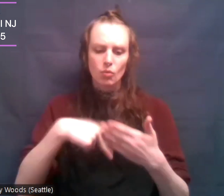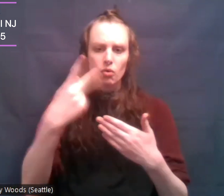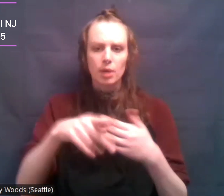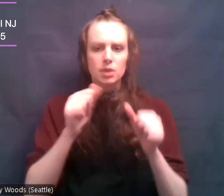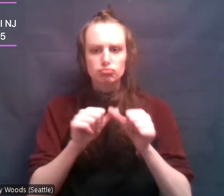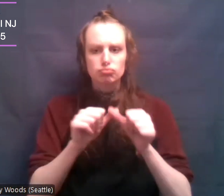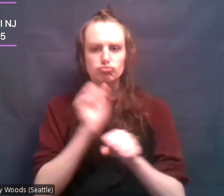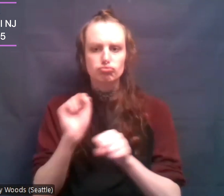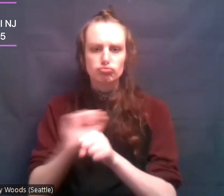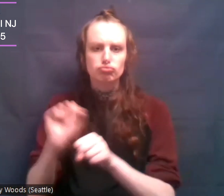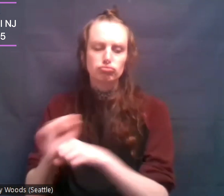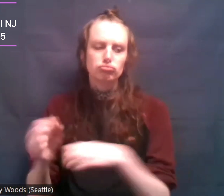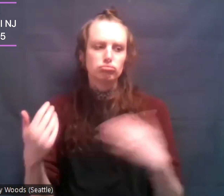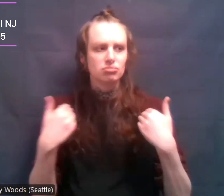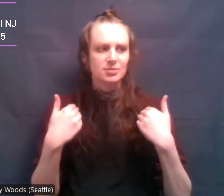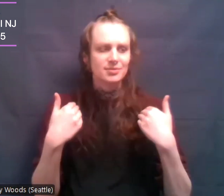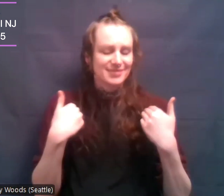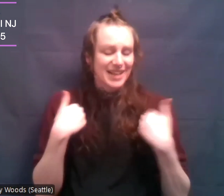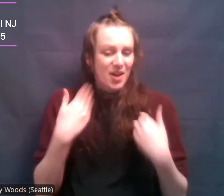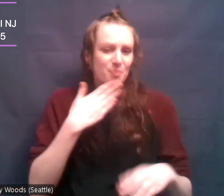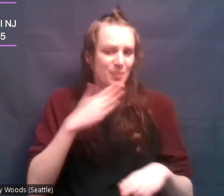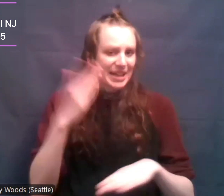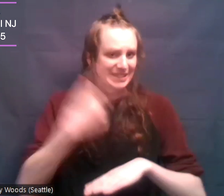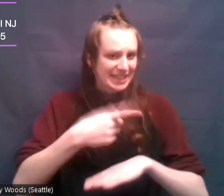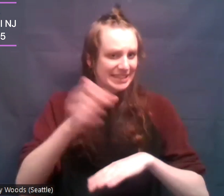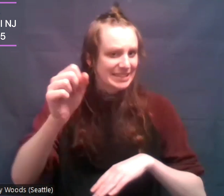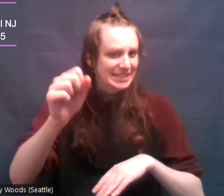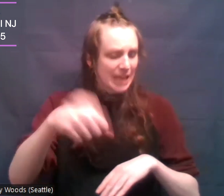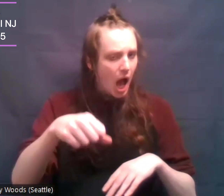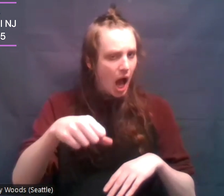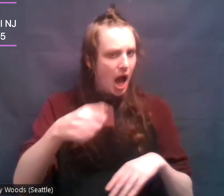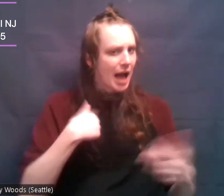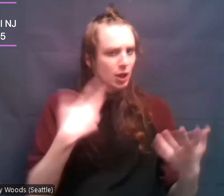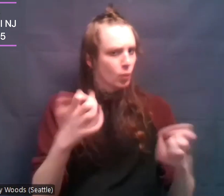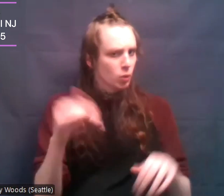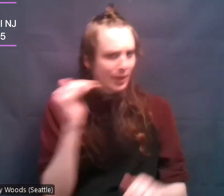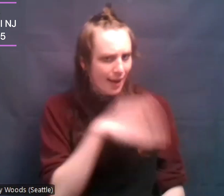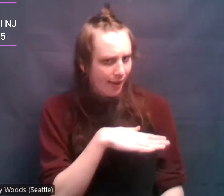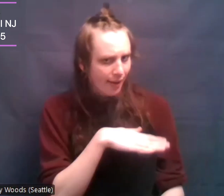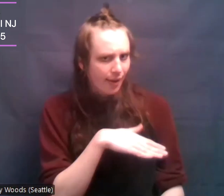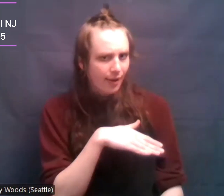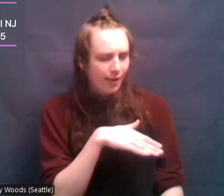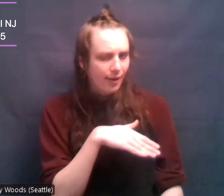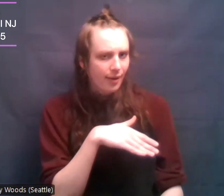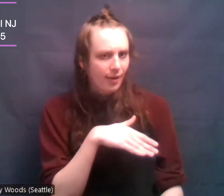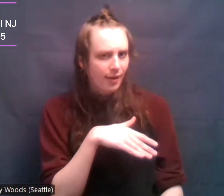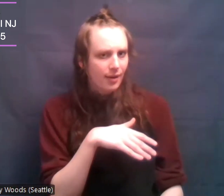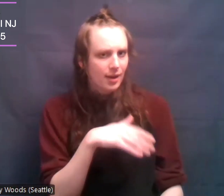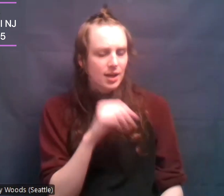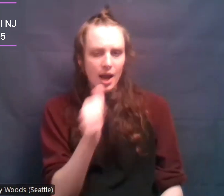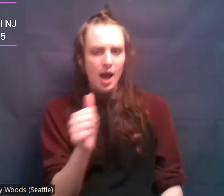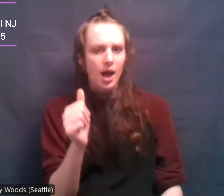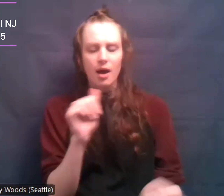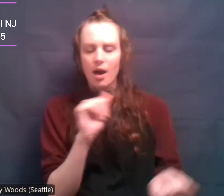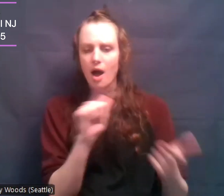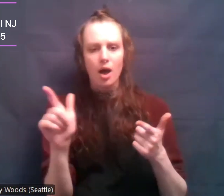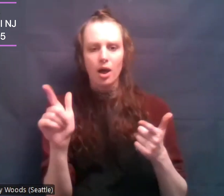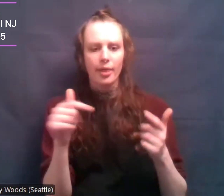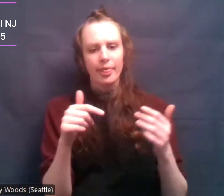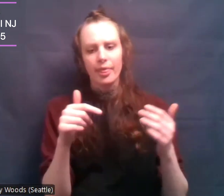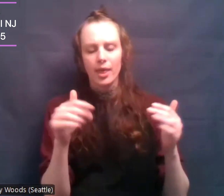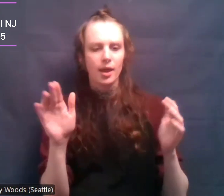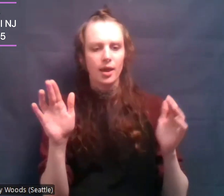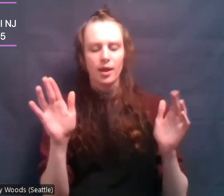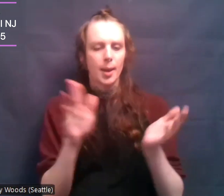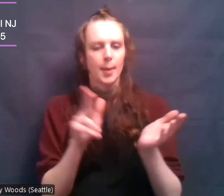there's gonna be bad days. Like I don't lie to people like that. Like it's not, you know, all buttercups and rainbows. Like it's not like,